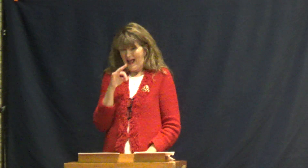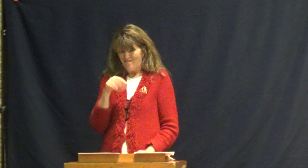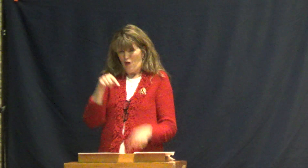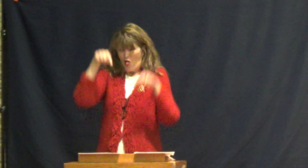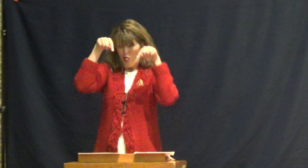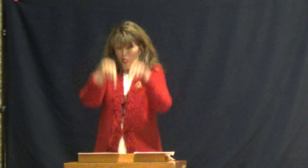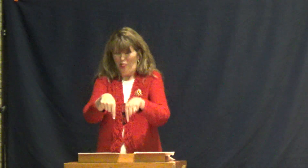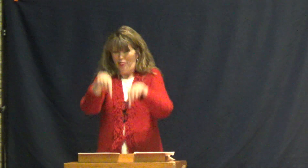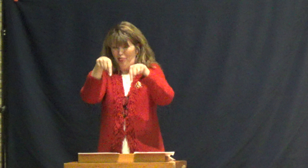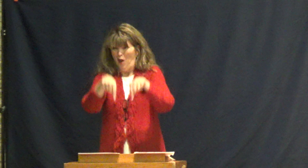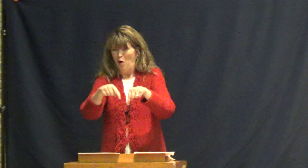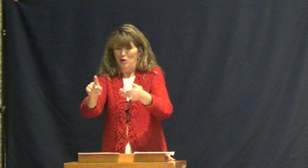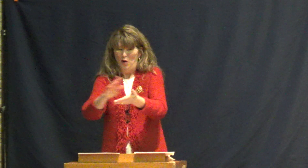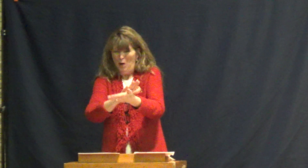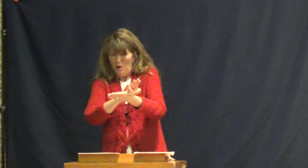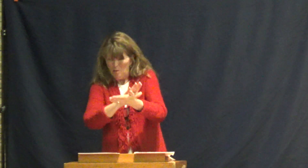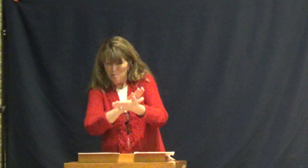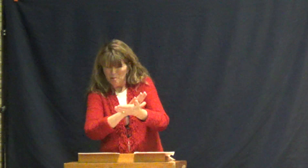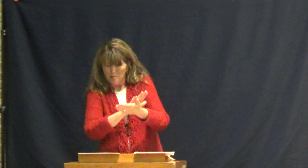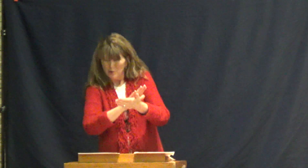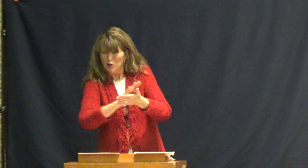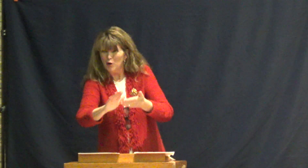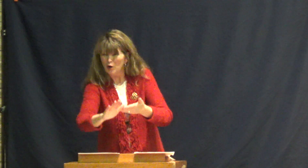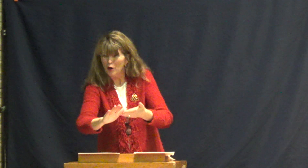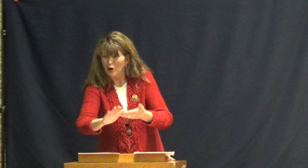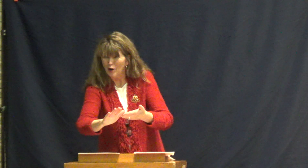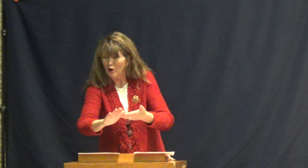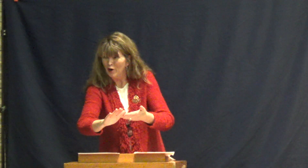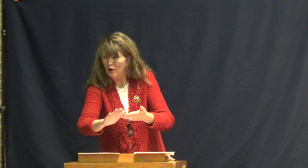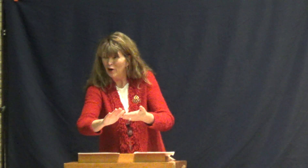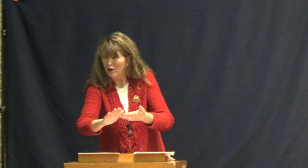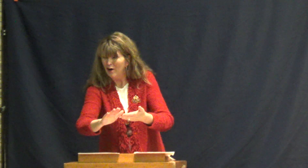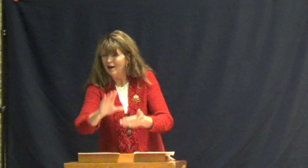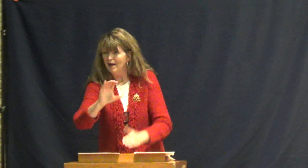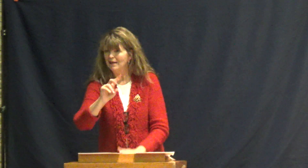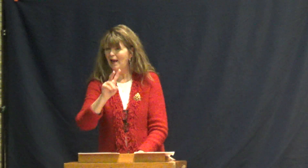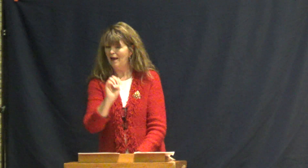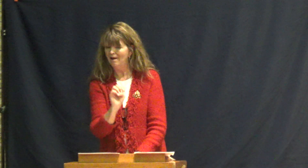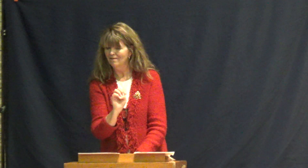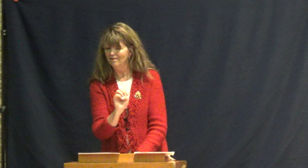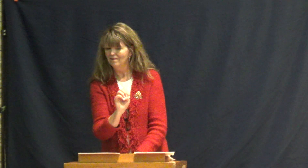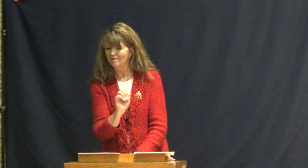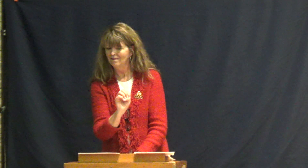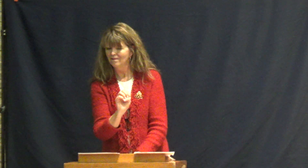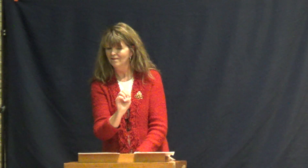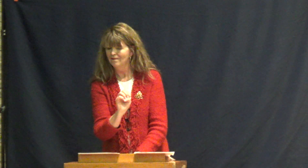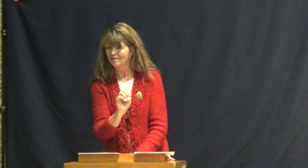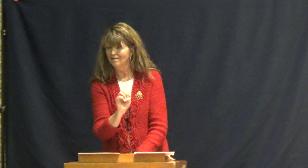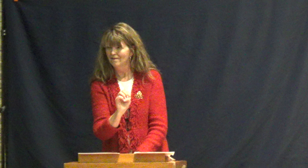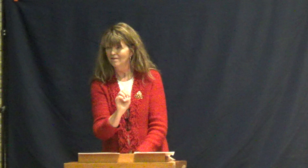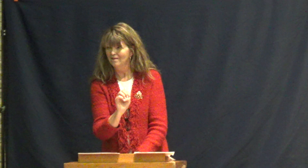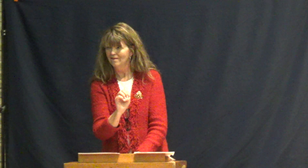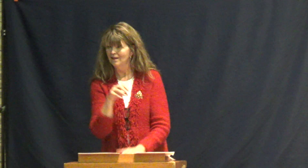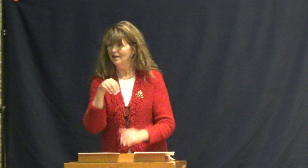actually used one of those ritually purified caves